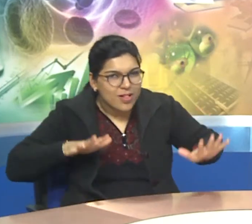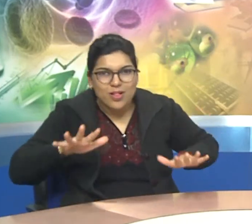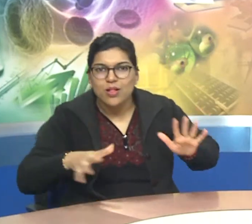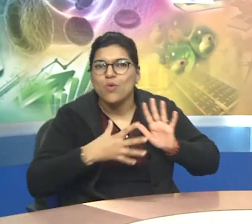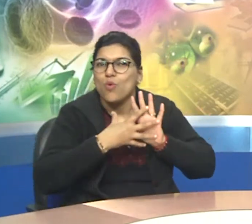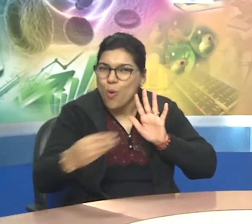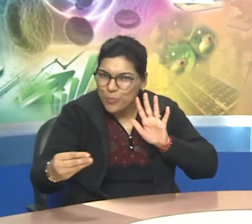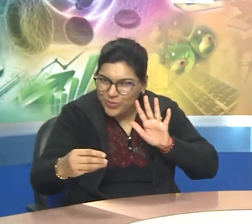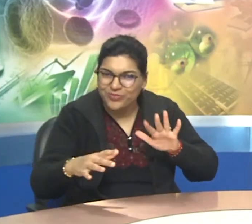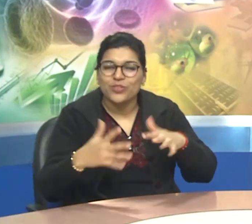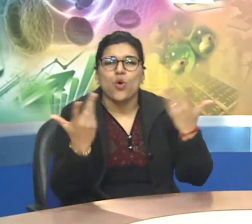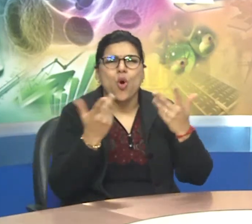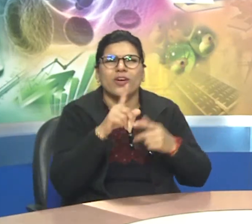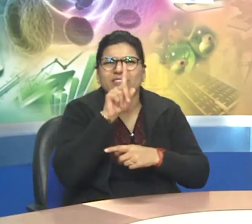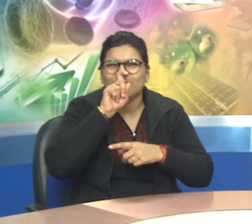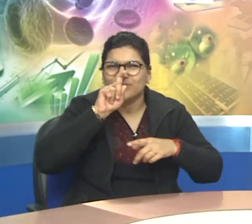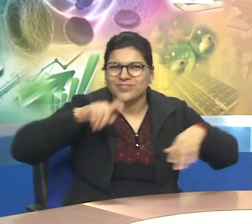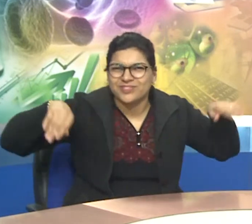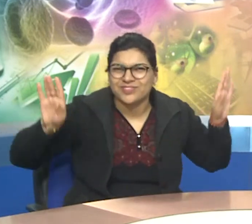are imitating.